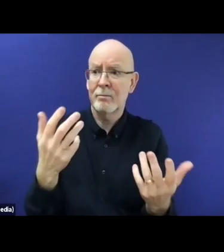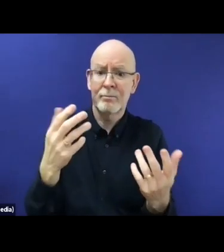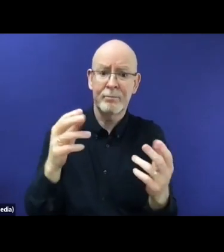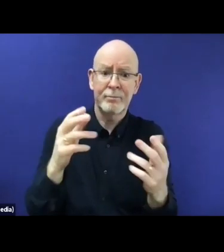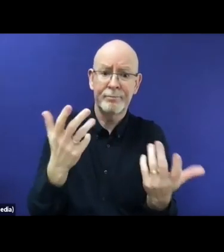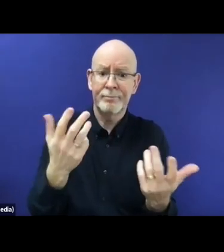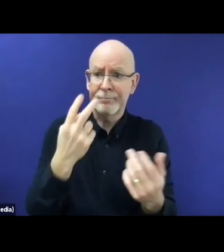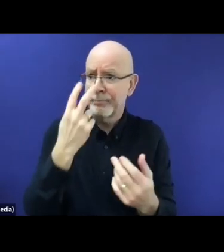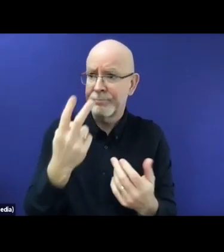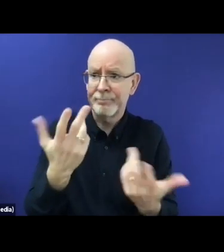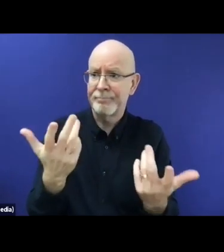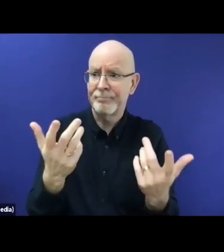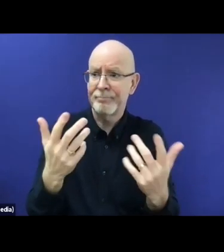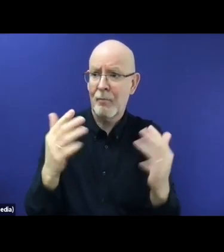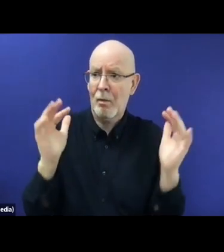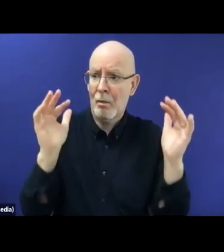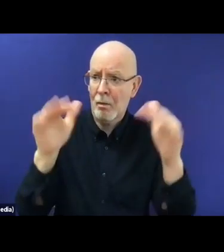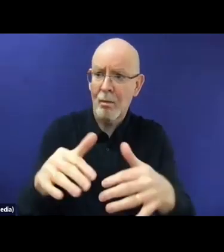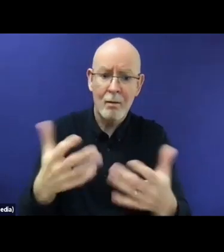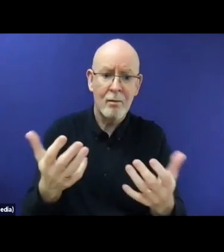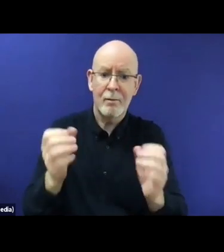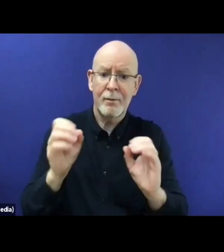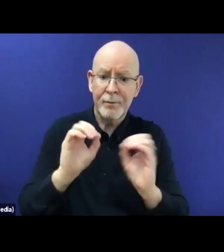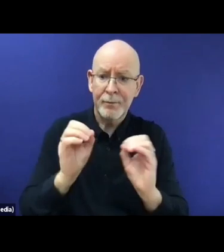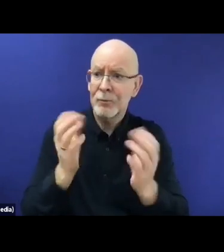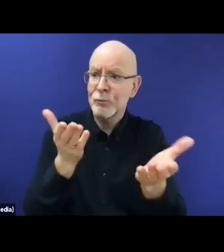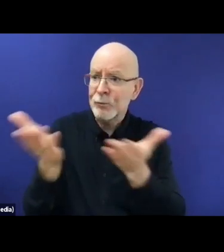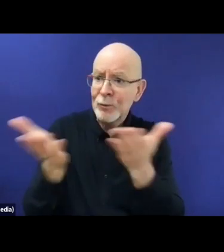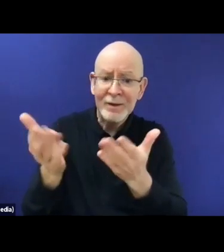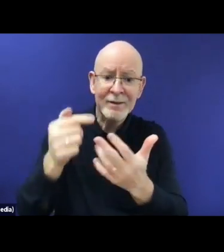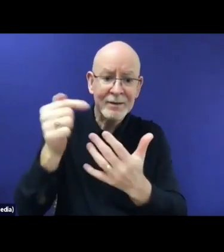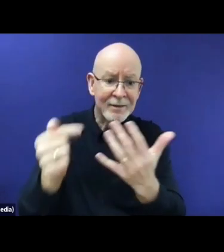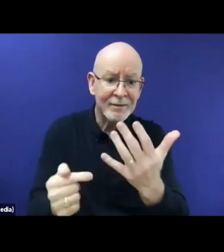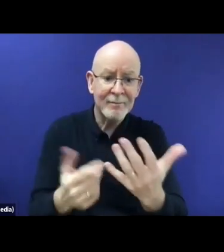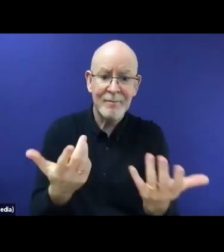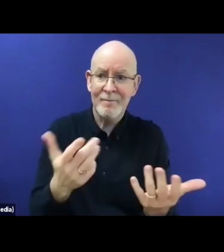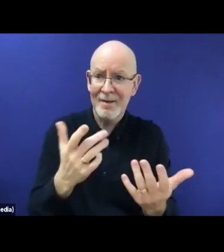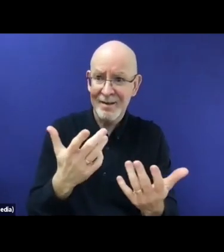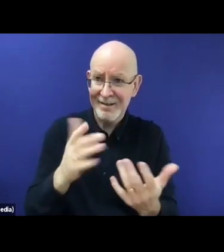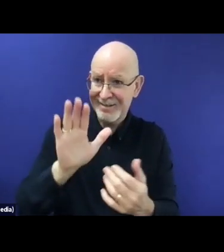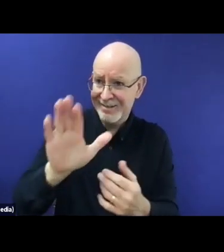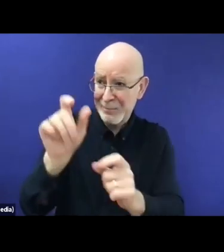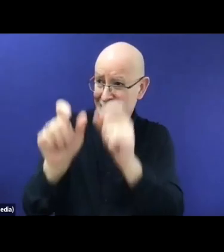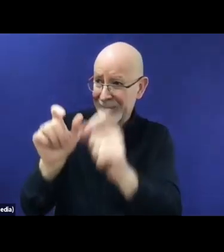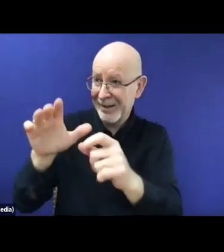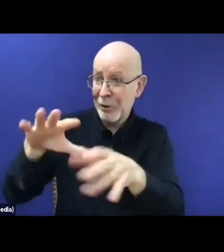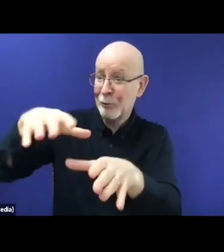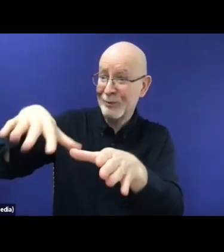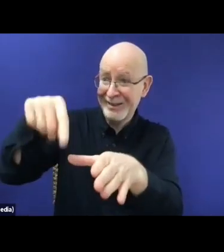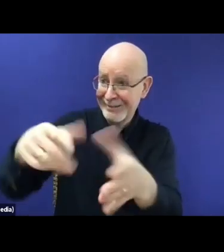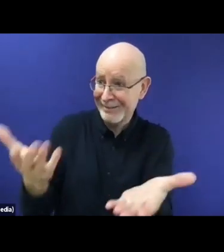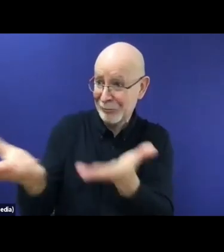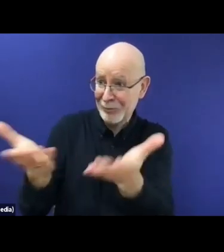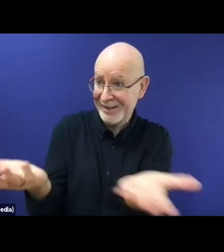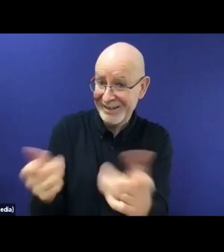often really non-viable job markets. Now, frankly, lack of a decent livelihood and lack